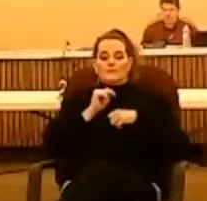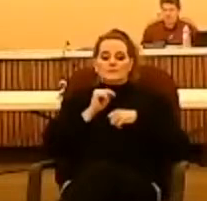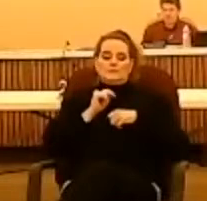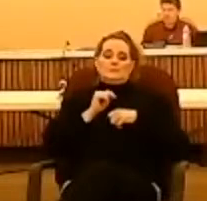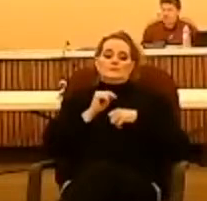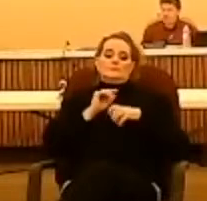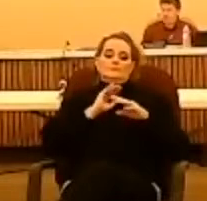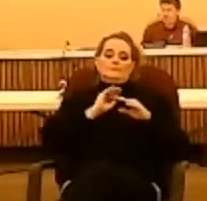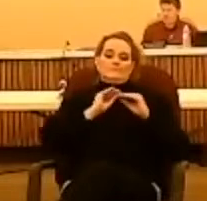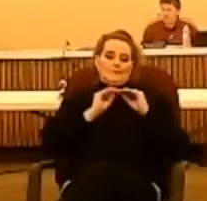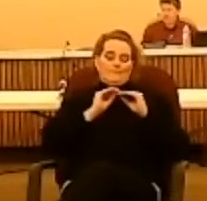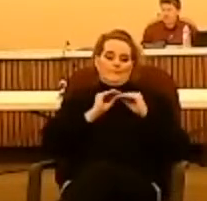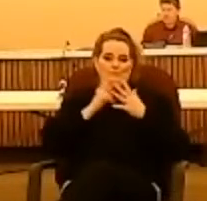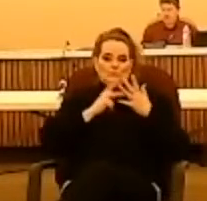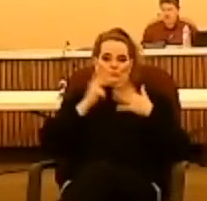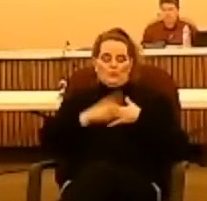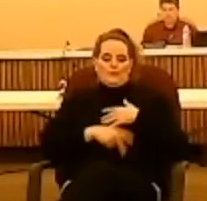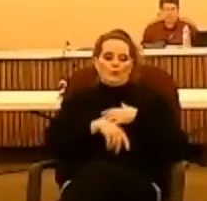or LWRP.